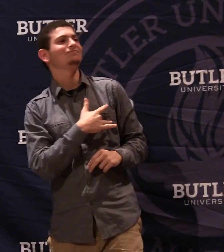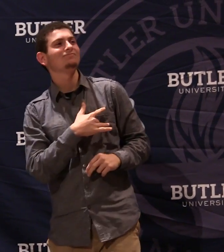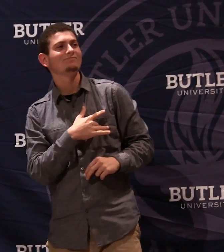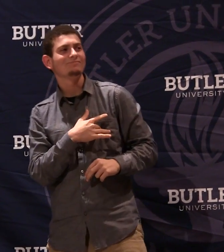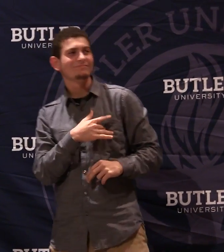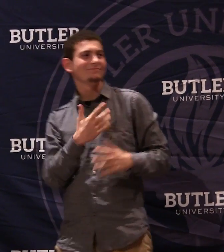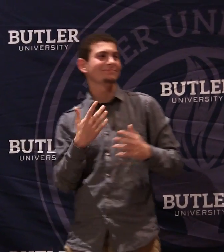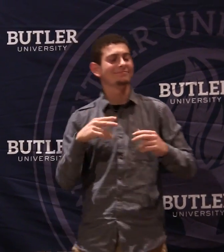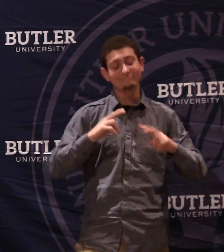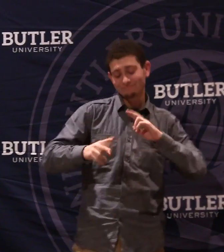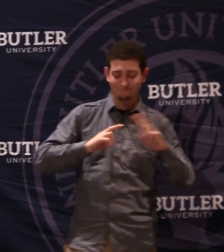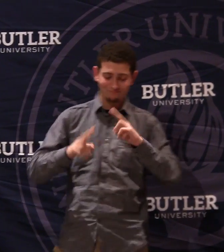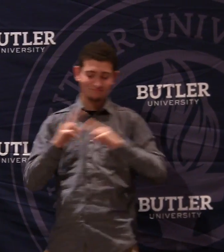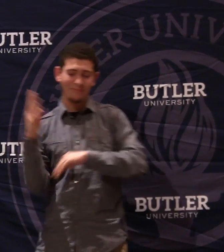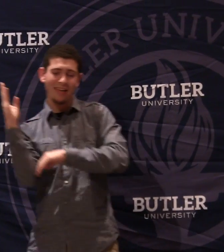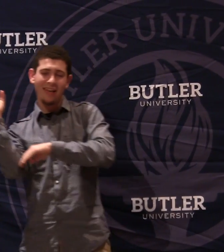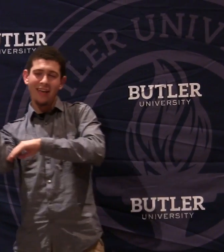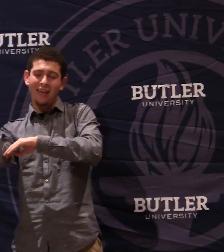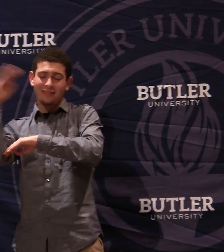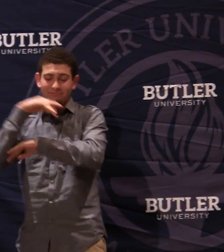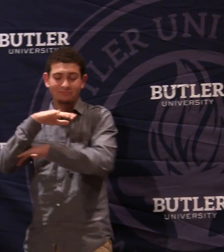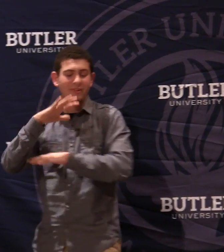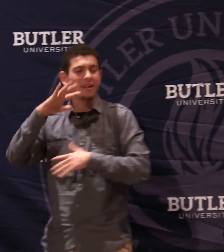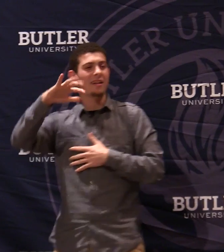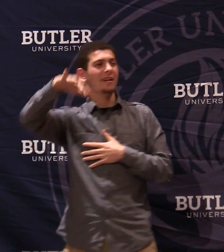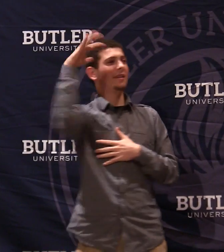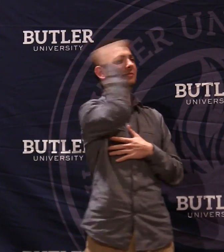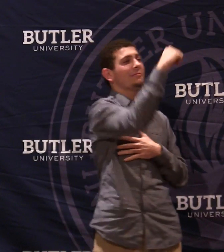he leaves, and the barber feels good about himself because he did a good deed.